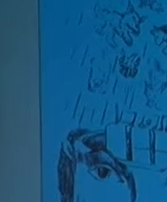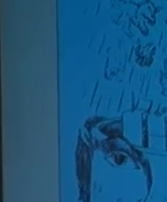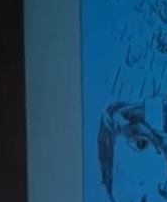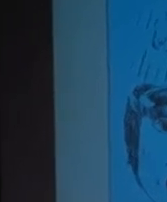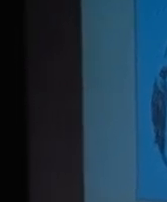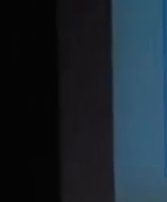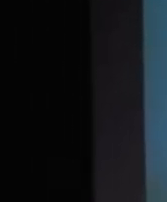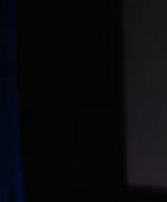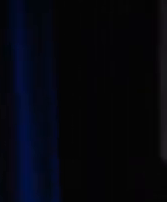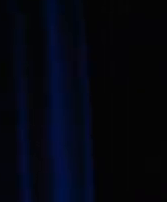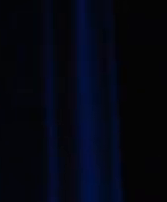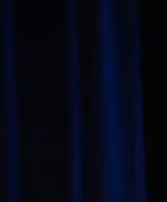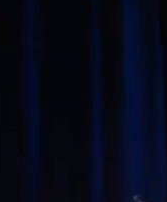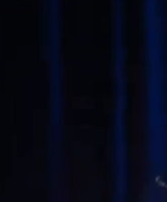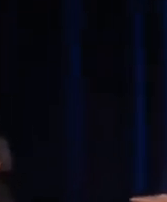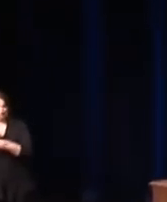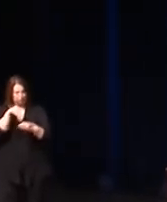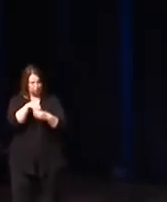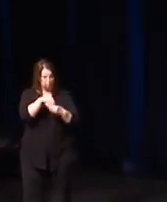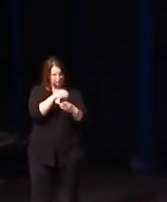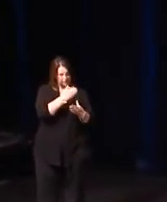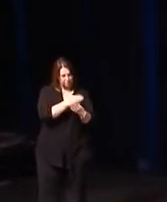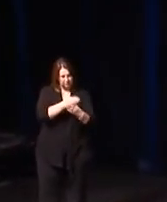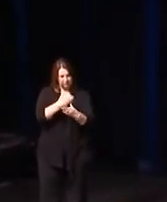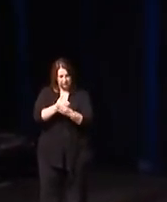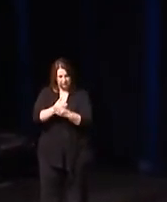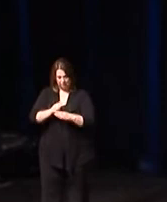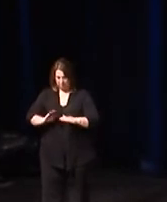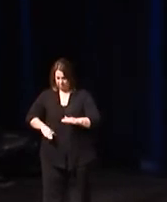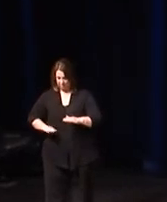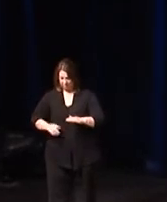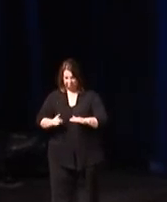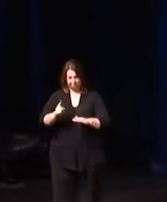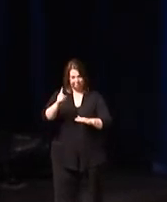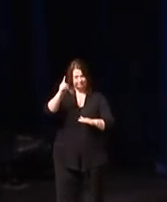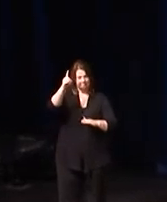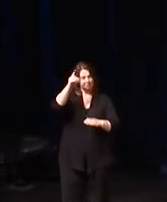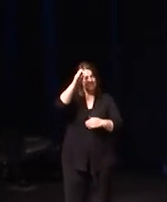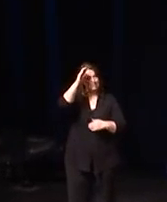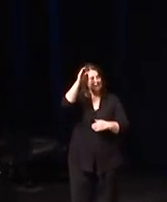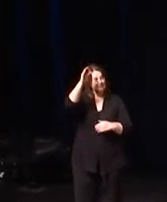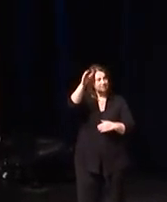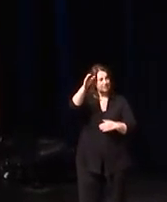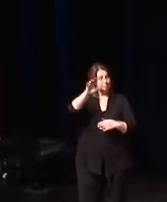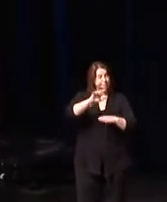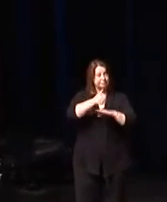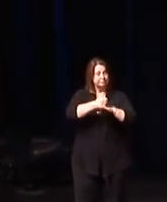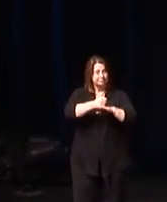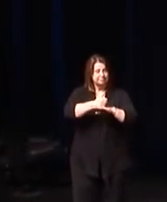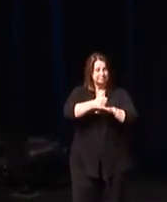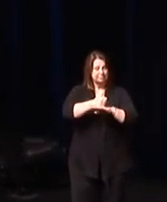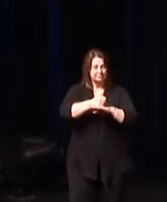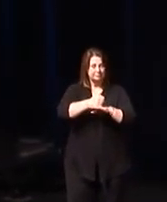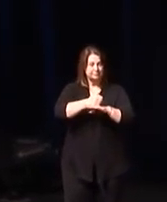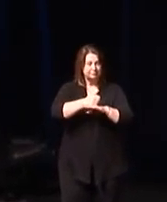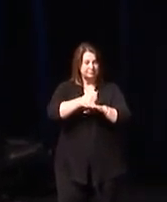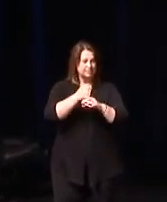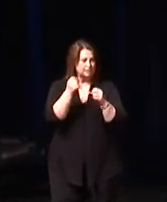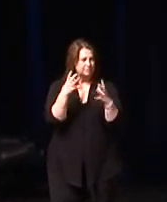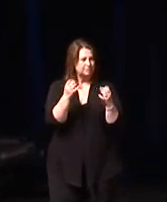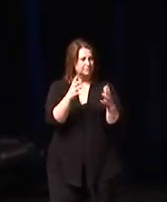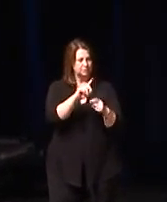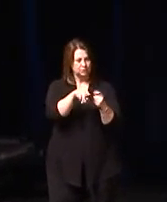files. It's bottom-up, it's not top-down. Concept consists of a whole lot of specific